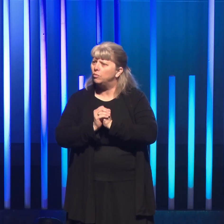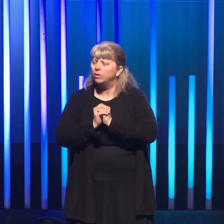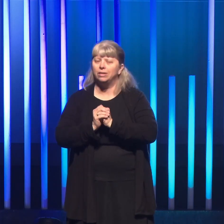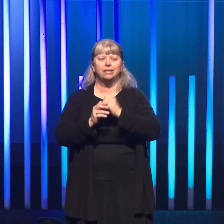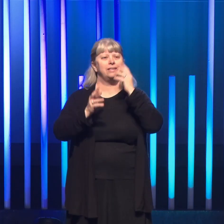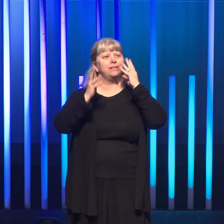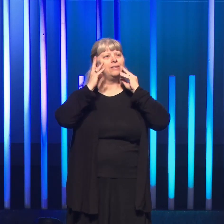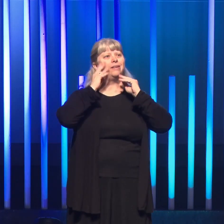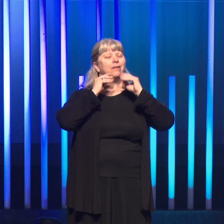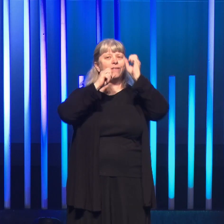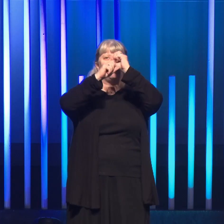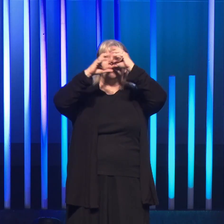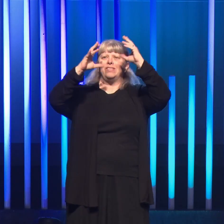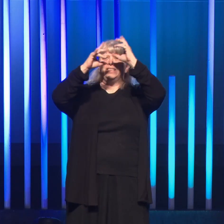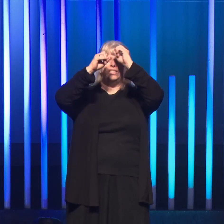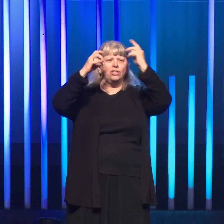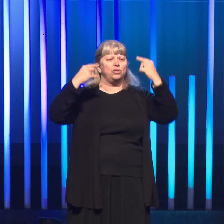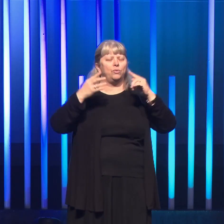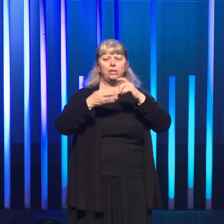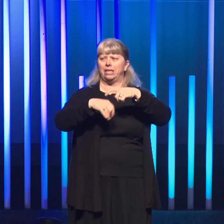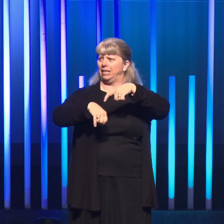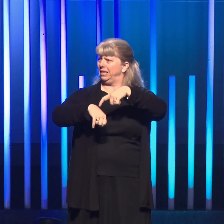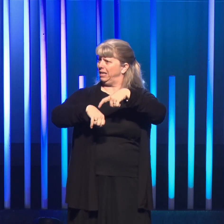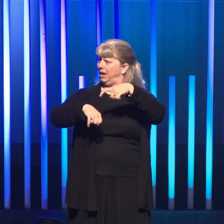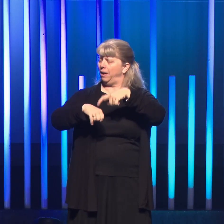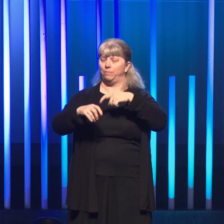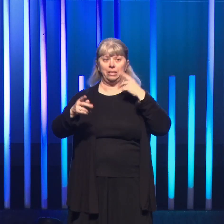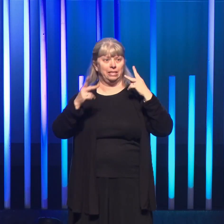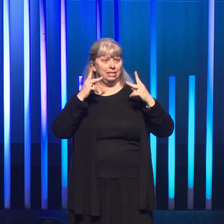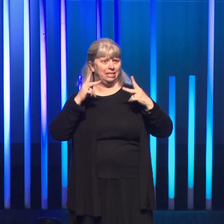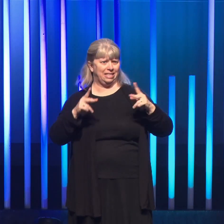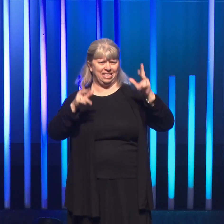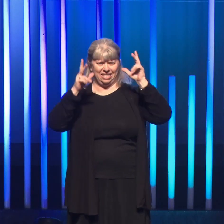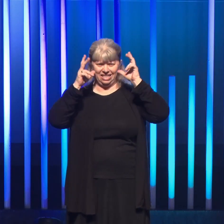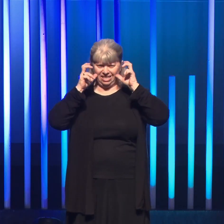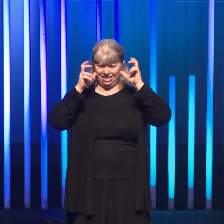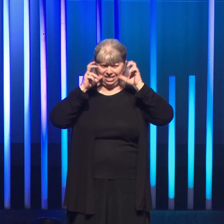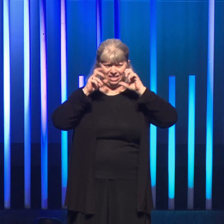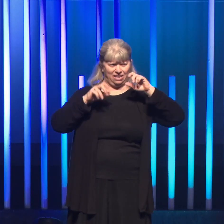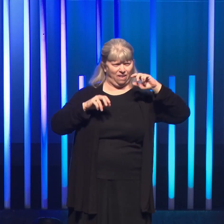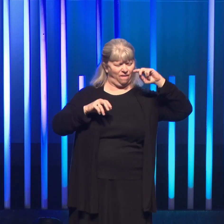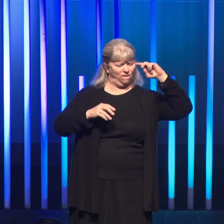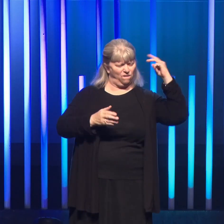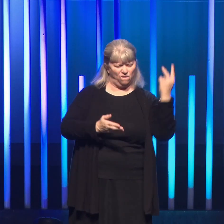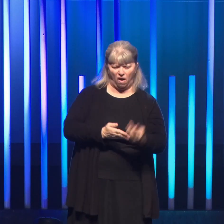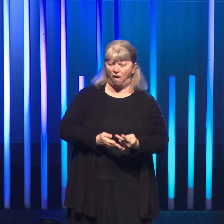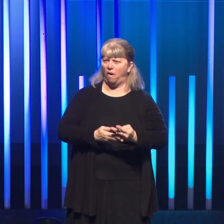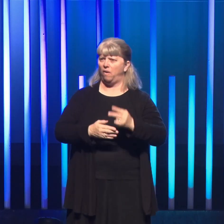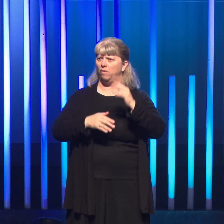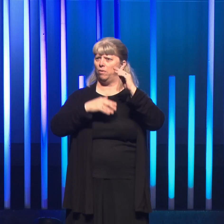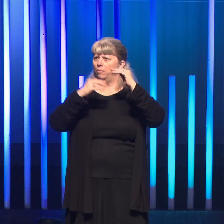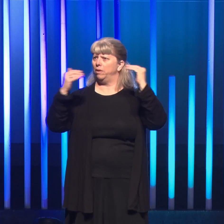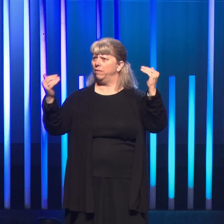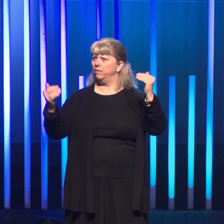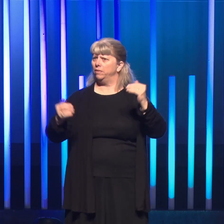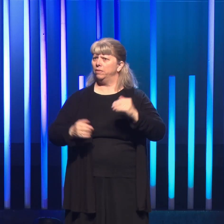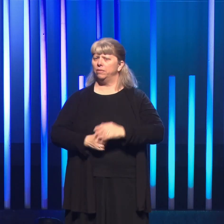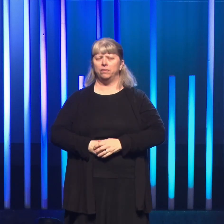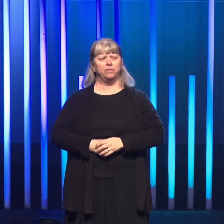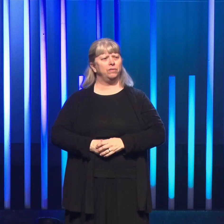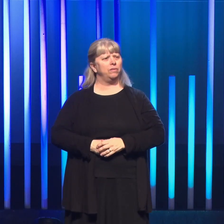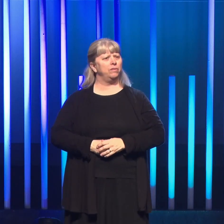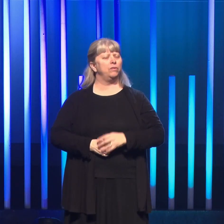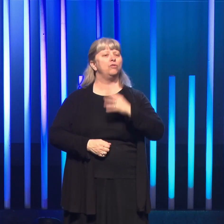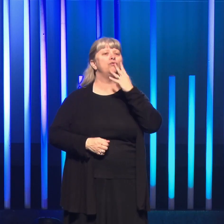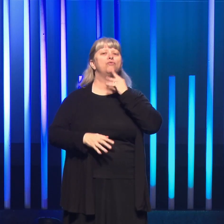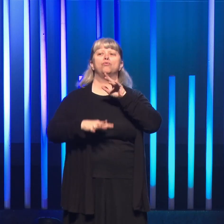experienced visions during this time, like seeing Satan fall like lightning from heaven. And in the